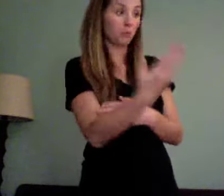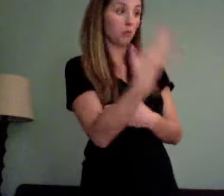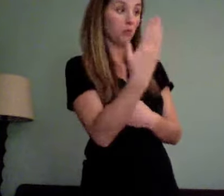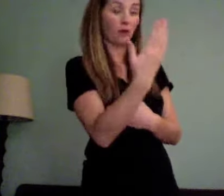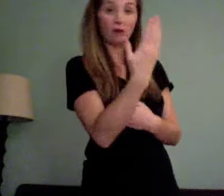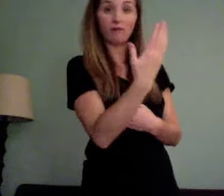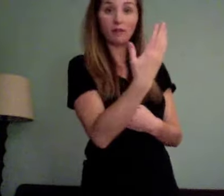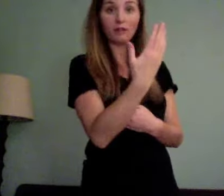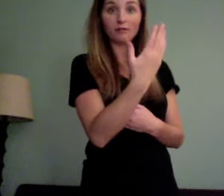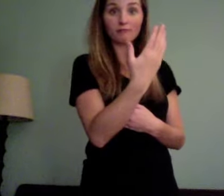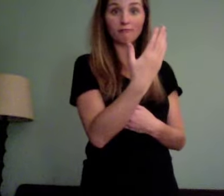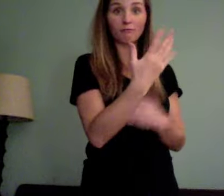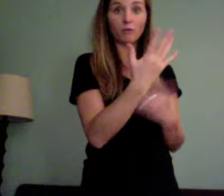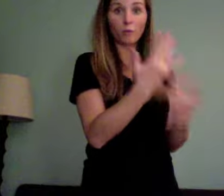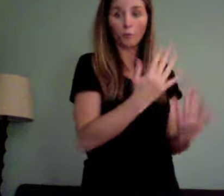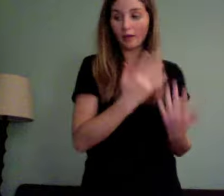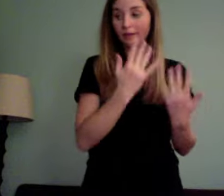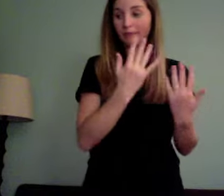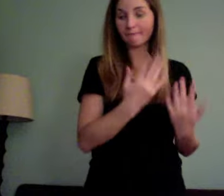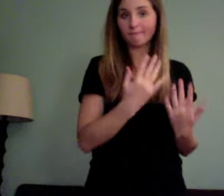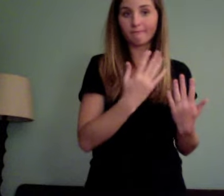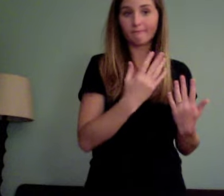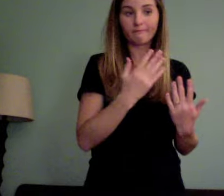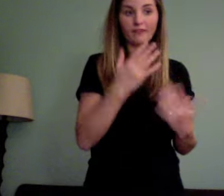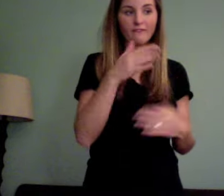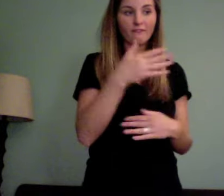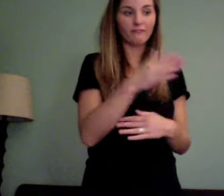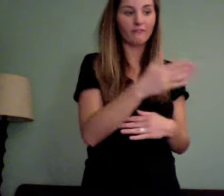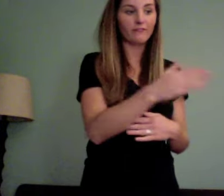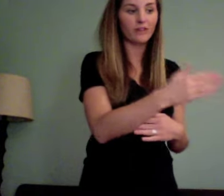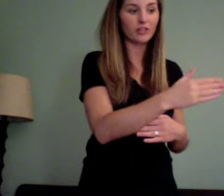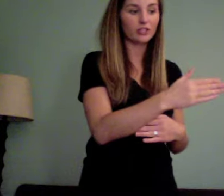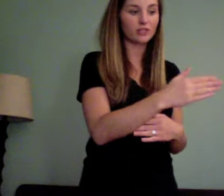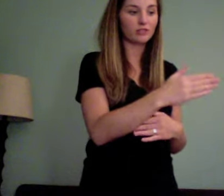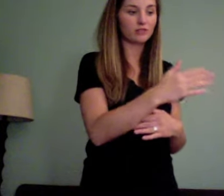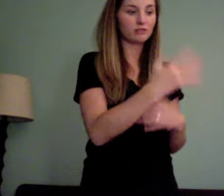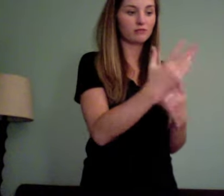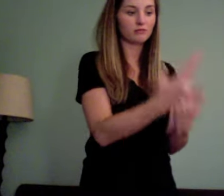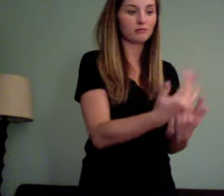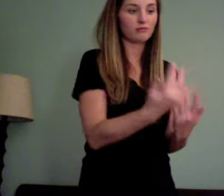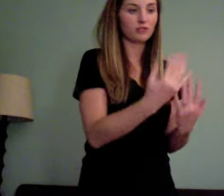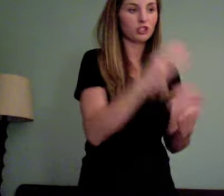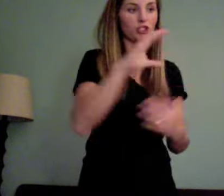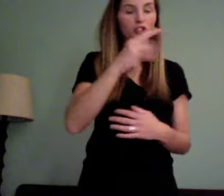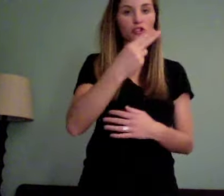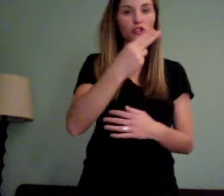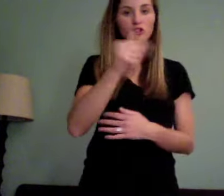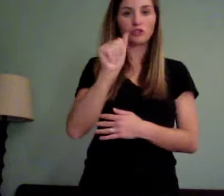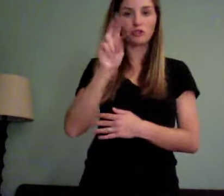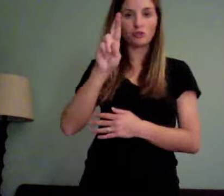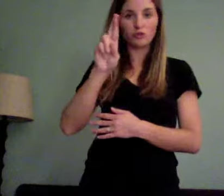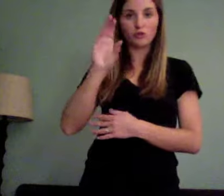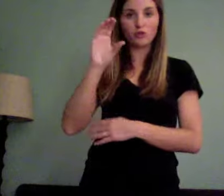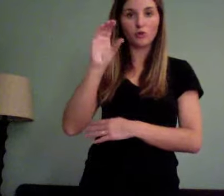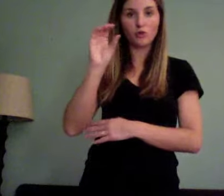Fish cooking over a charcoal fire. Please pay close attention there. John, the author of this